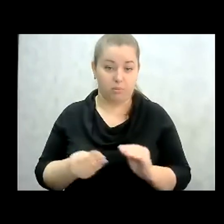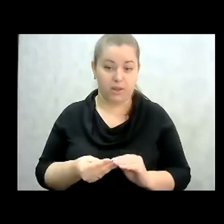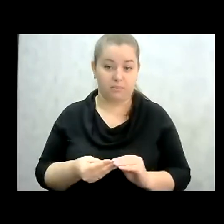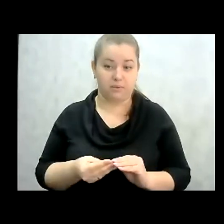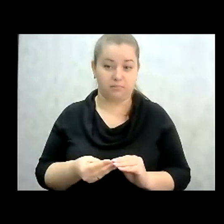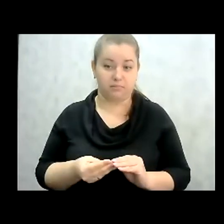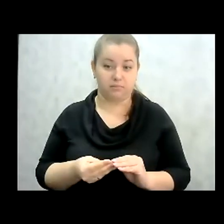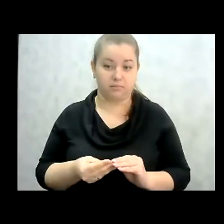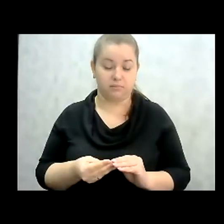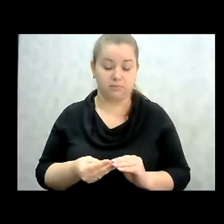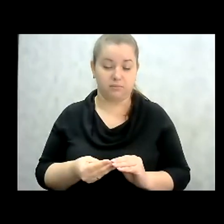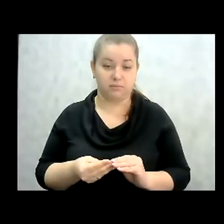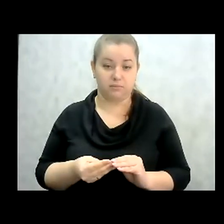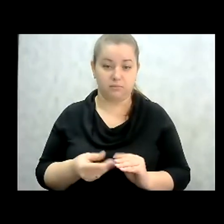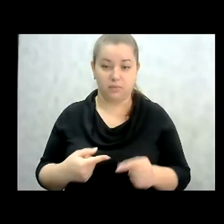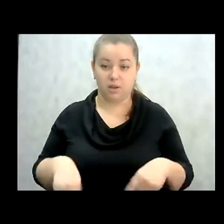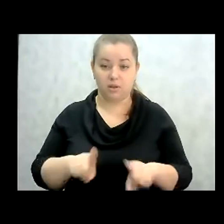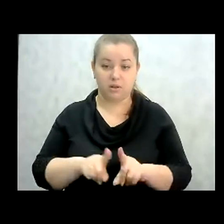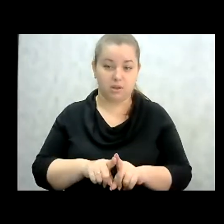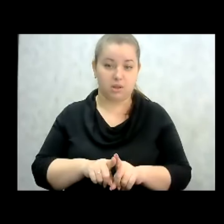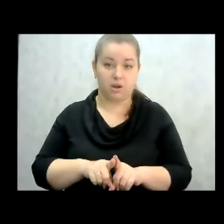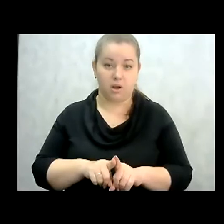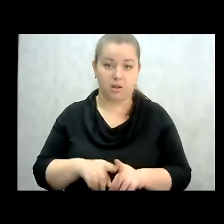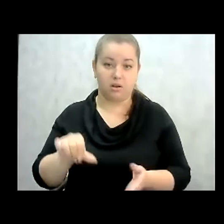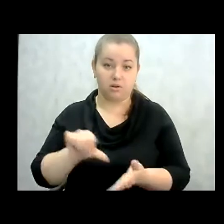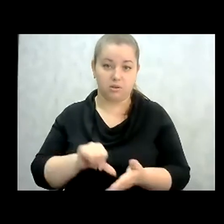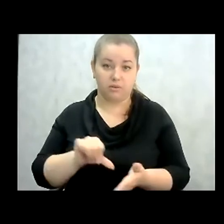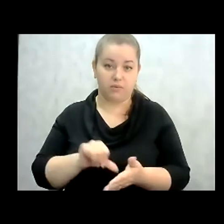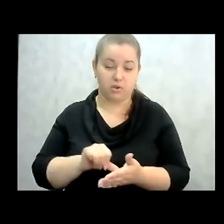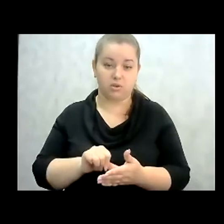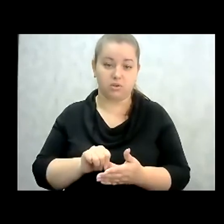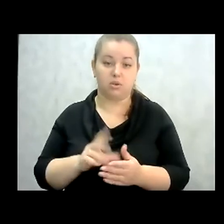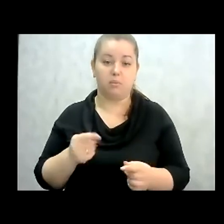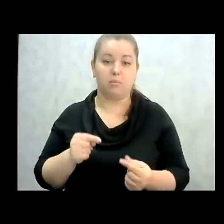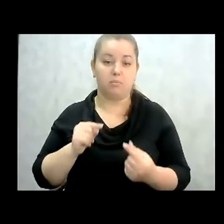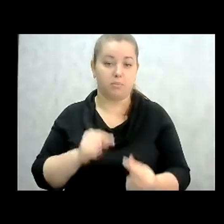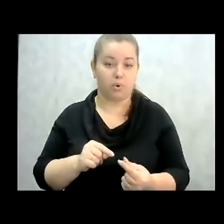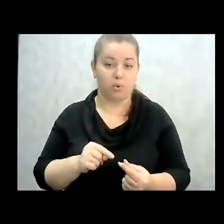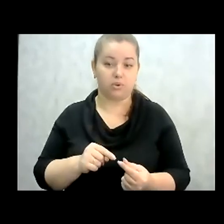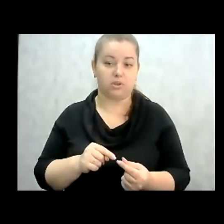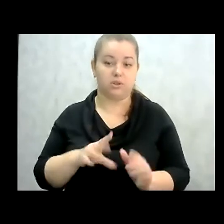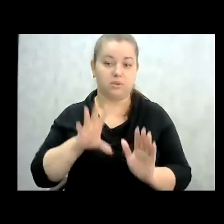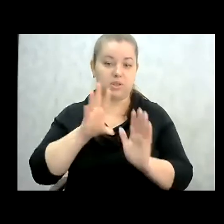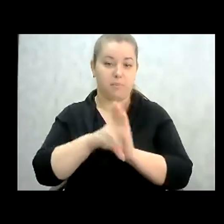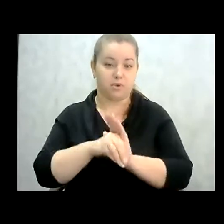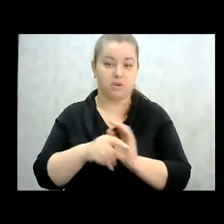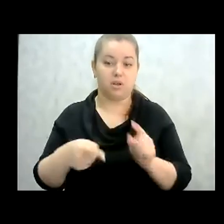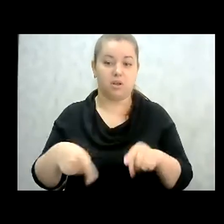moral and intellectual level of preparedness of such individuals.